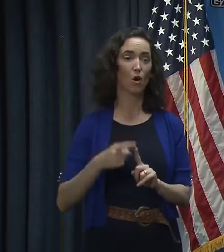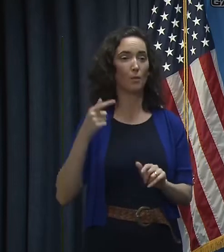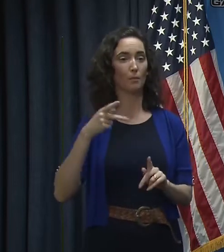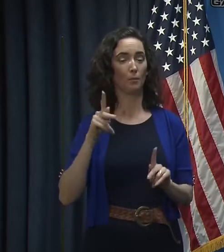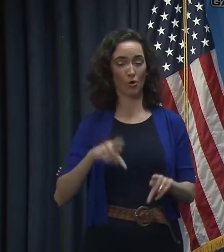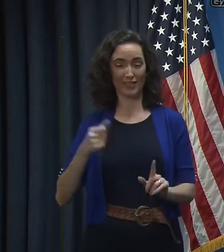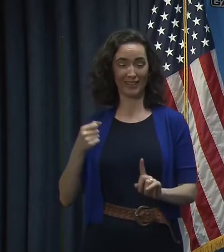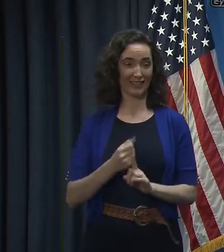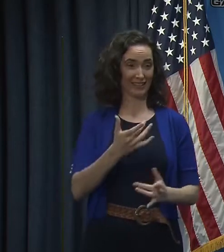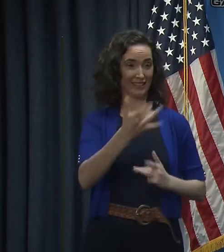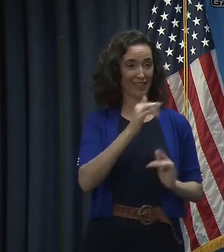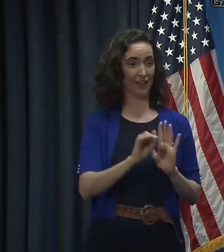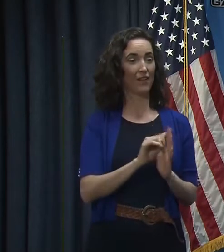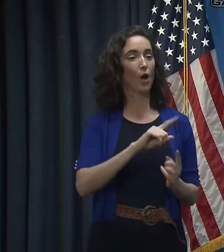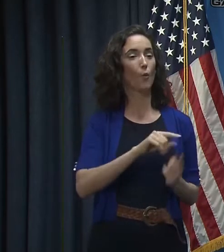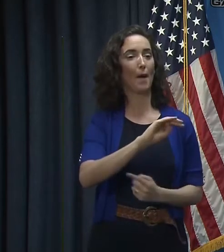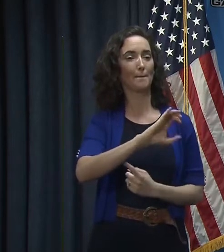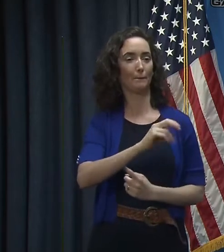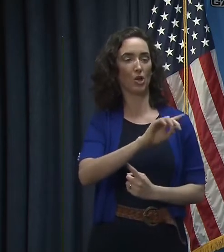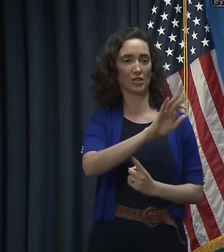In 48 days, we jumped to